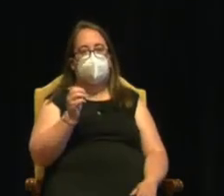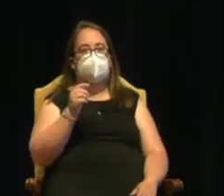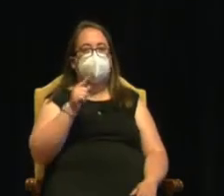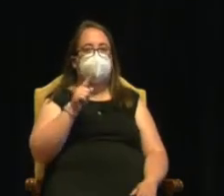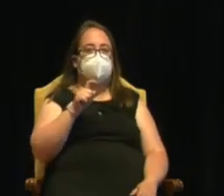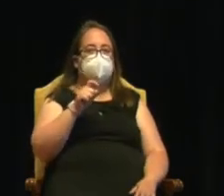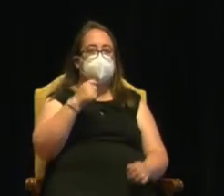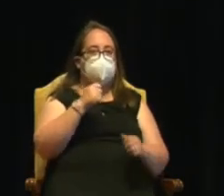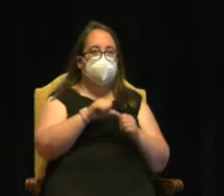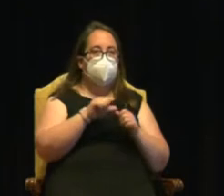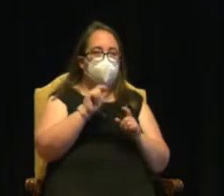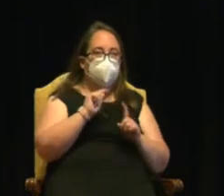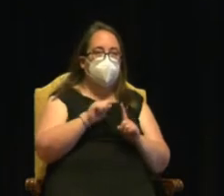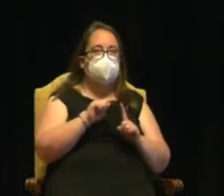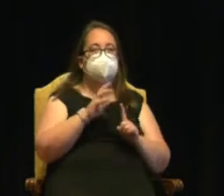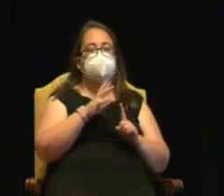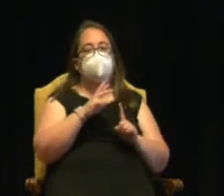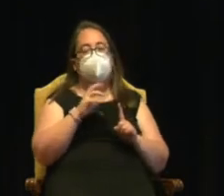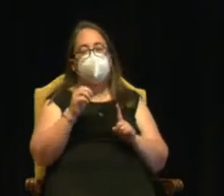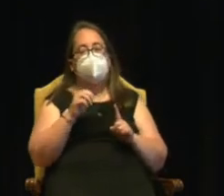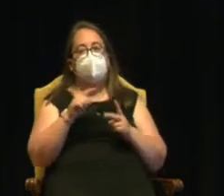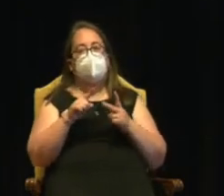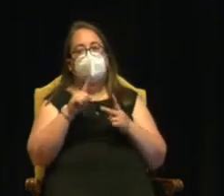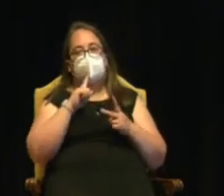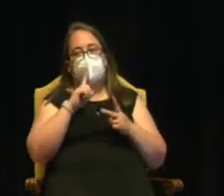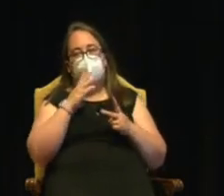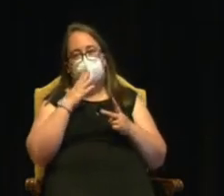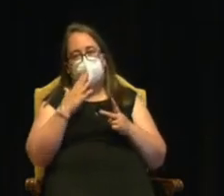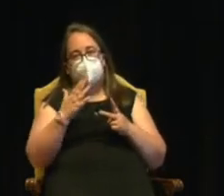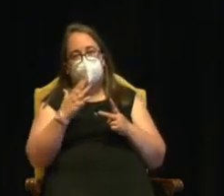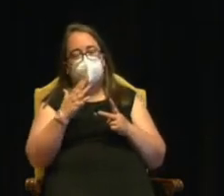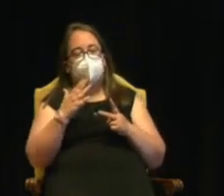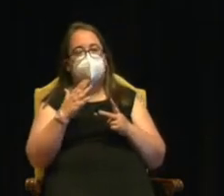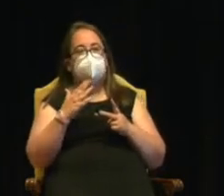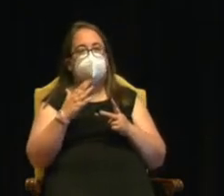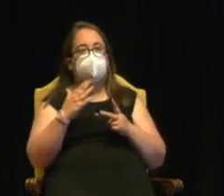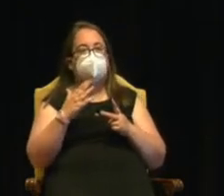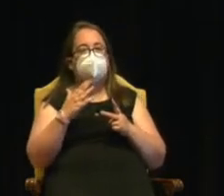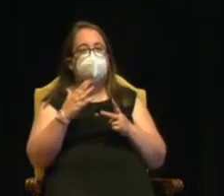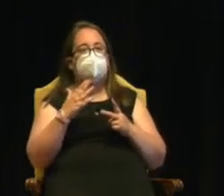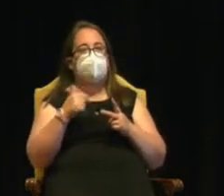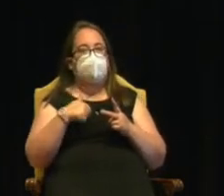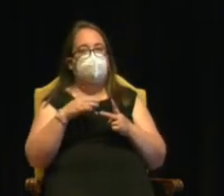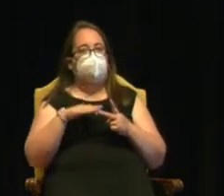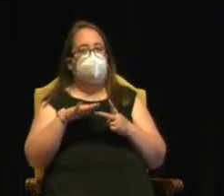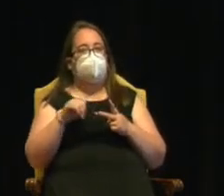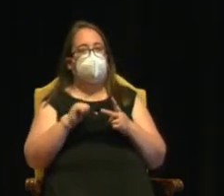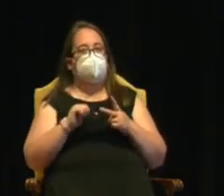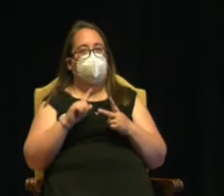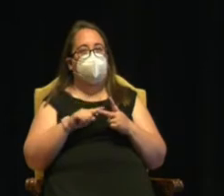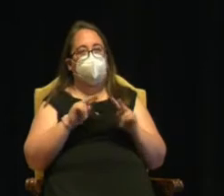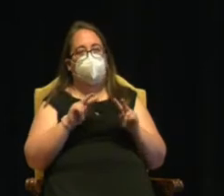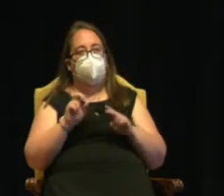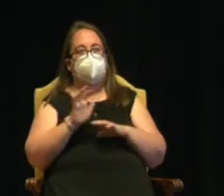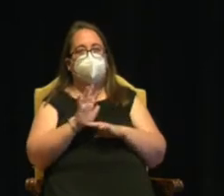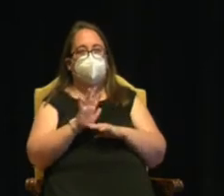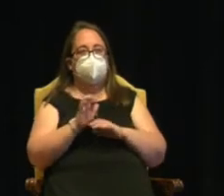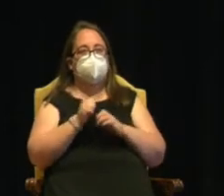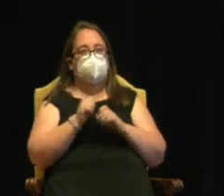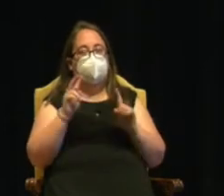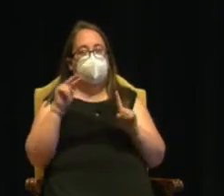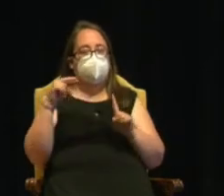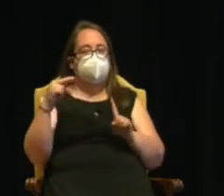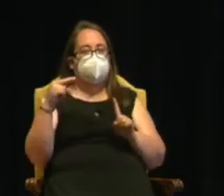This and You Are Good, on which I've appeared, which is about looking at films through the lens of the